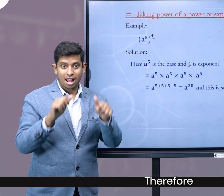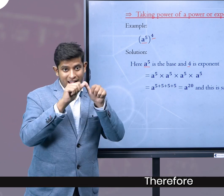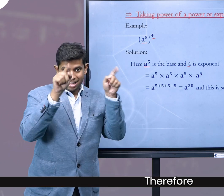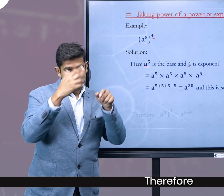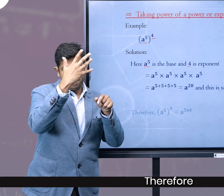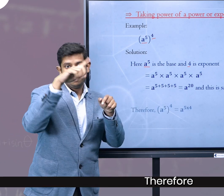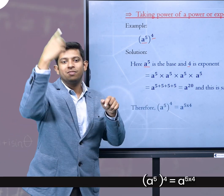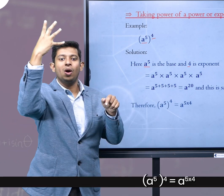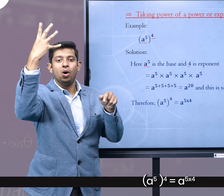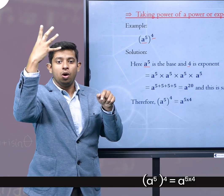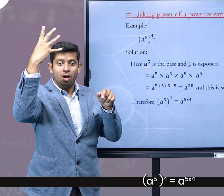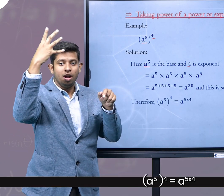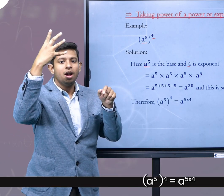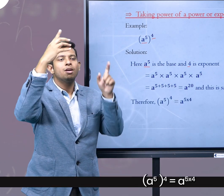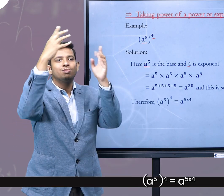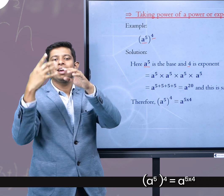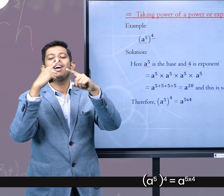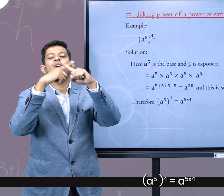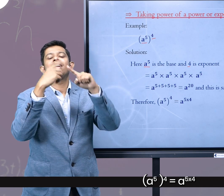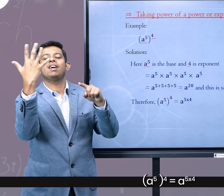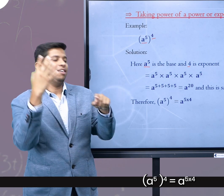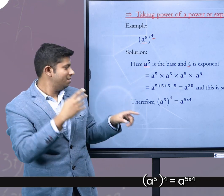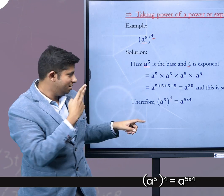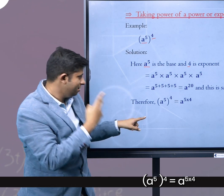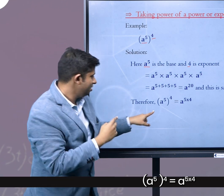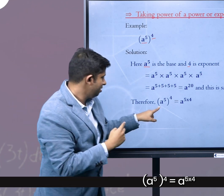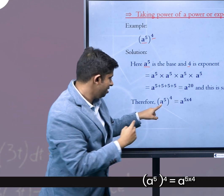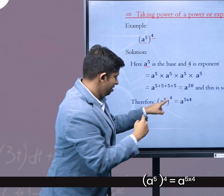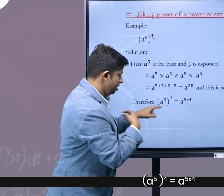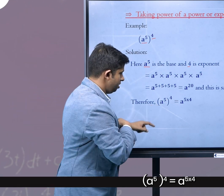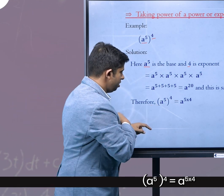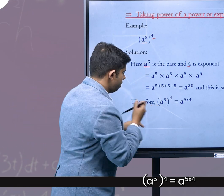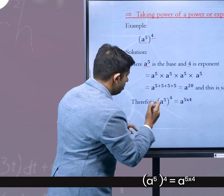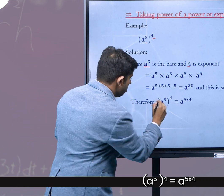Therefore, a to the power of 5 whole to the power of 4 is equal to a to the power of 5 into 4.